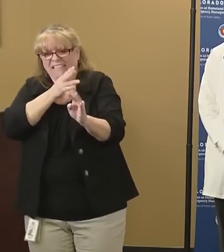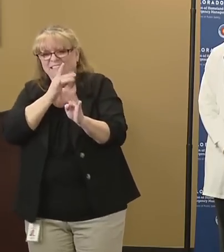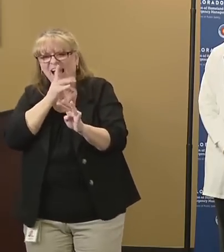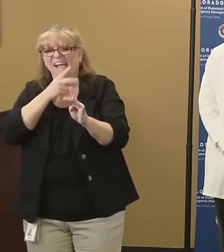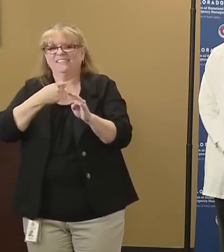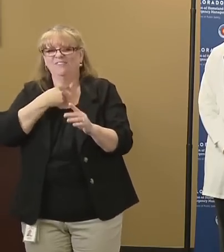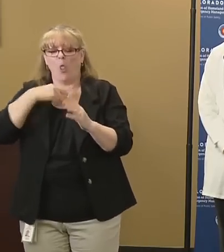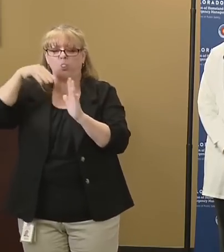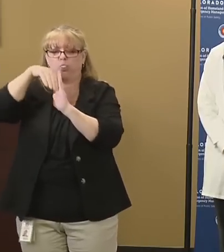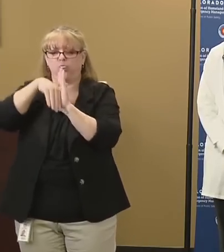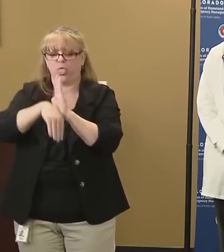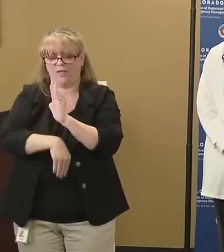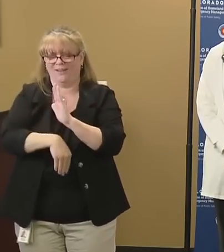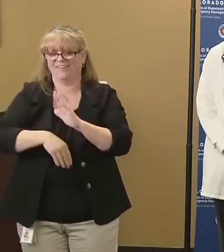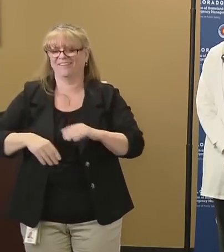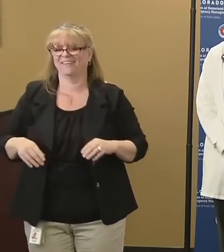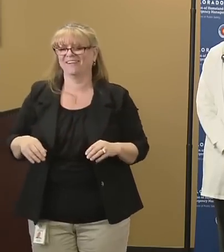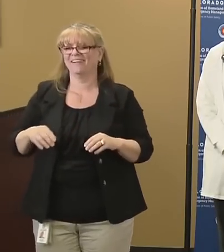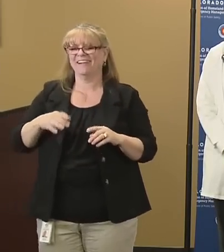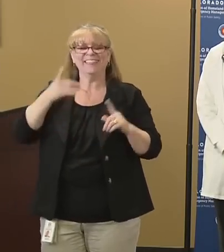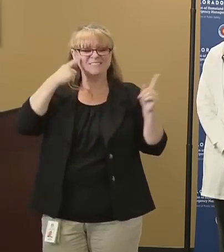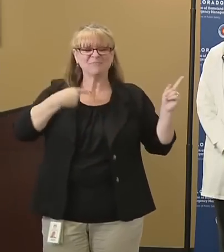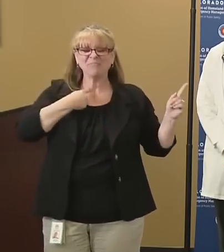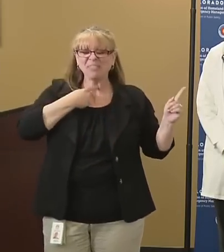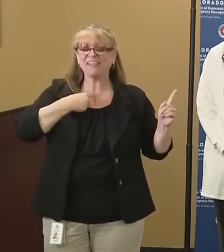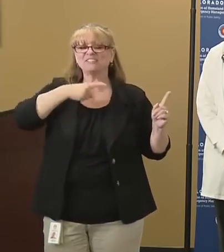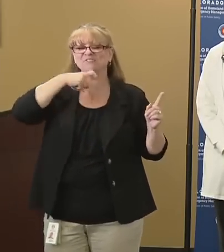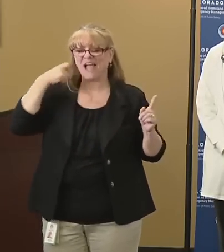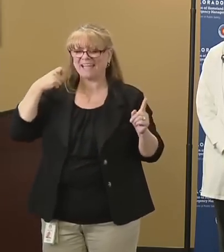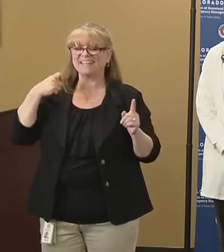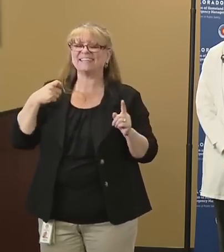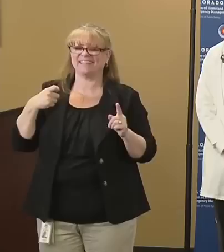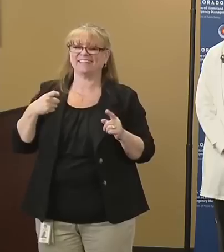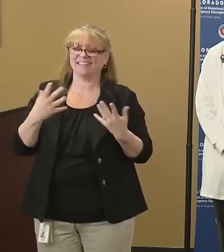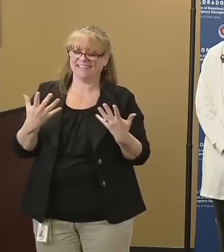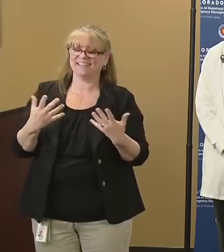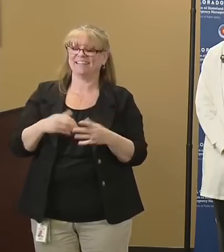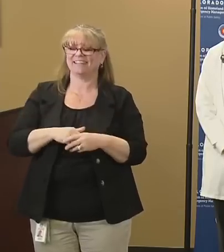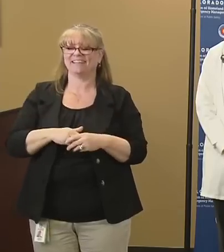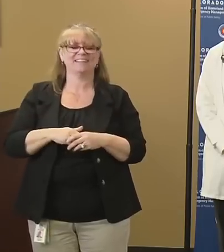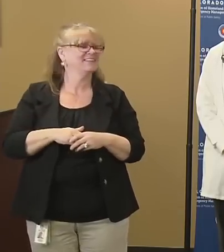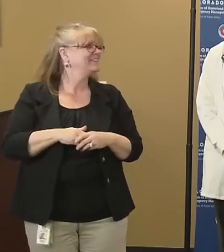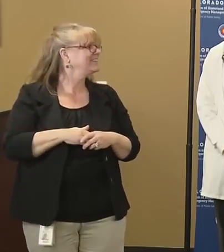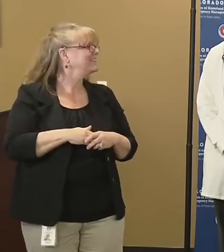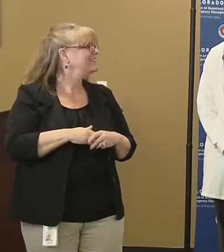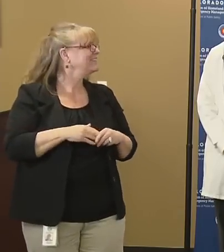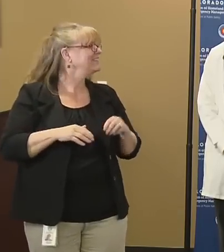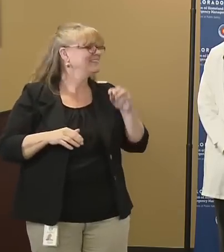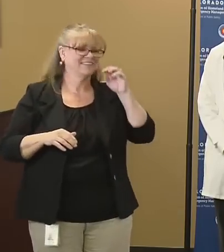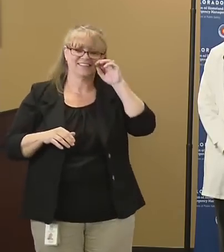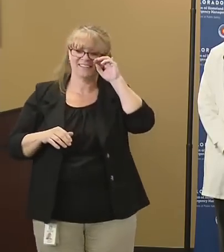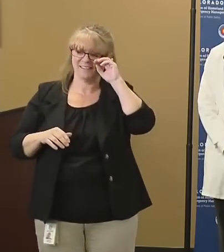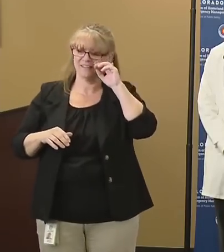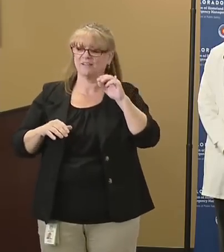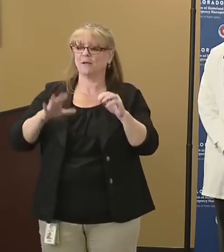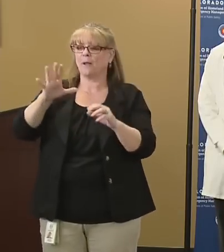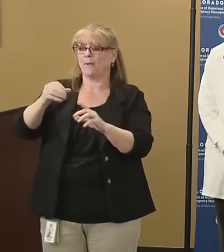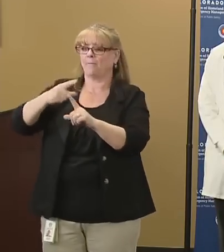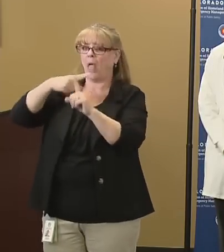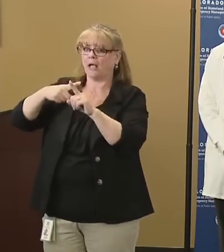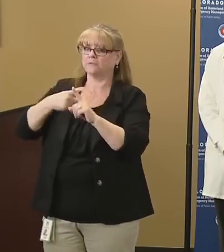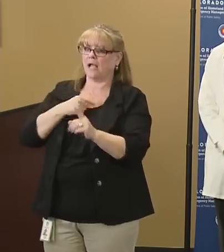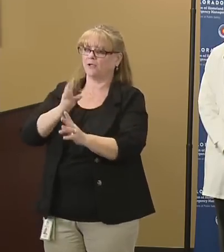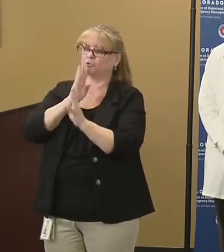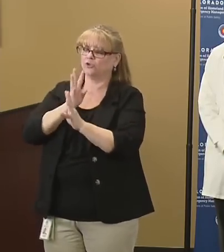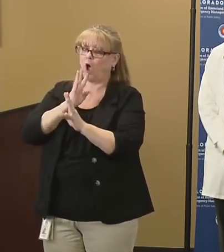I've been suffering the fate over the last few days, as well as been so many conference calls every moment of every day. So my voice is a